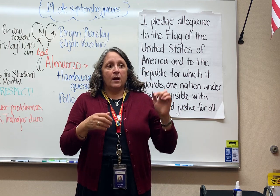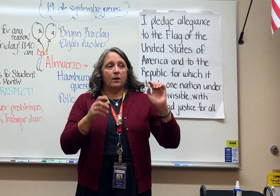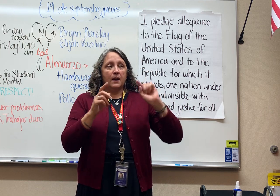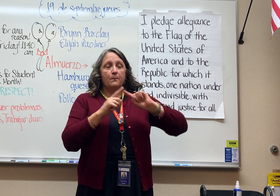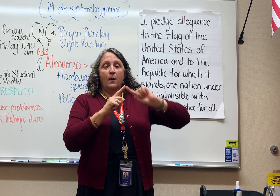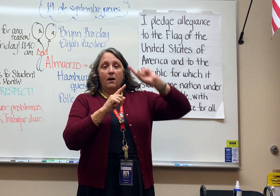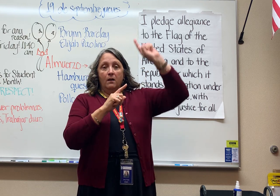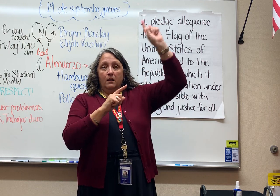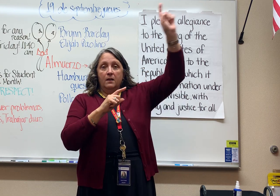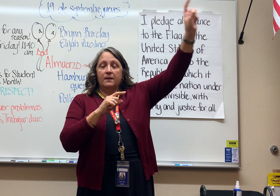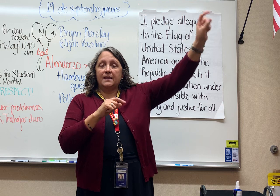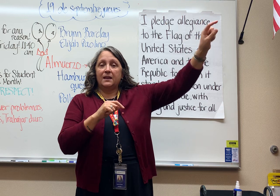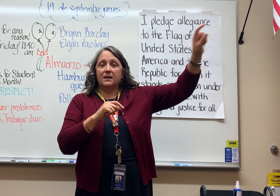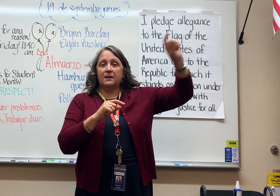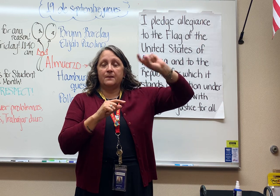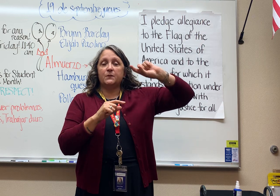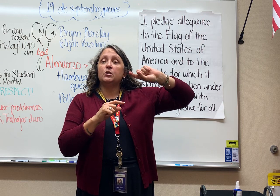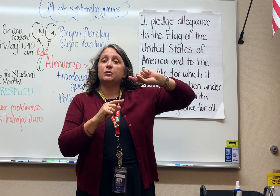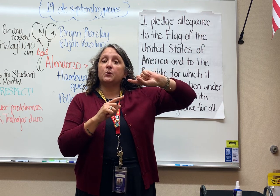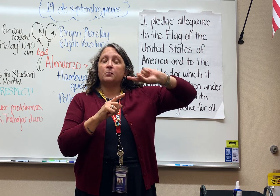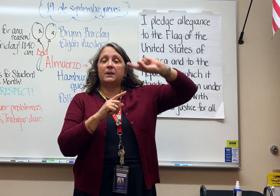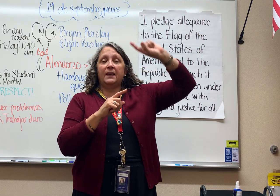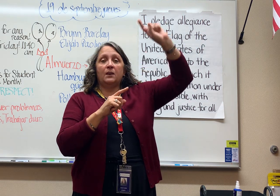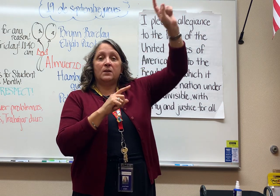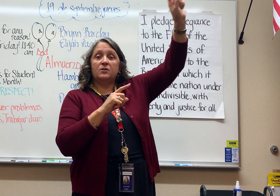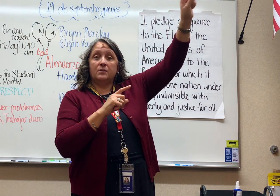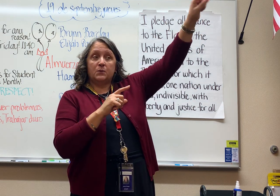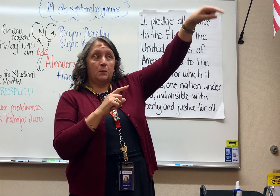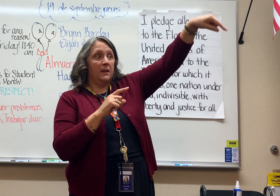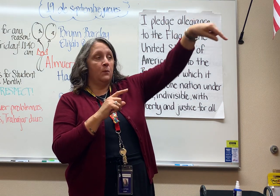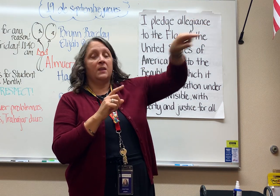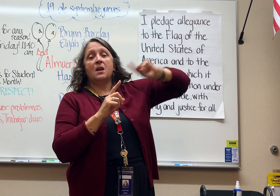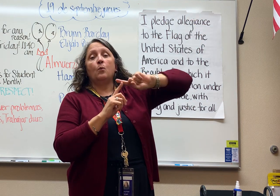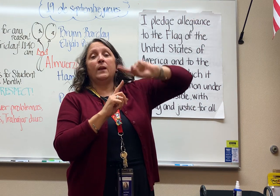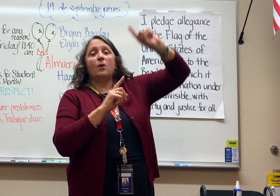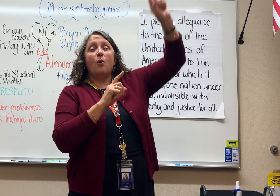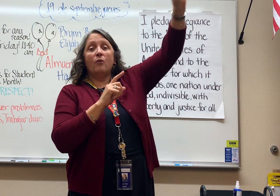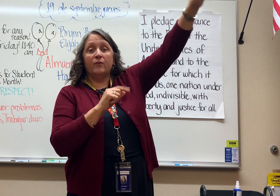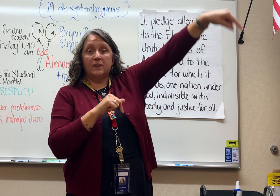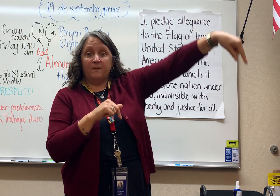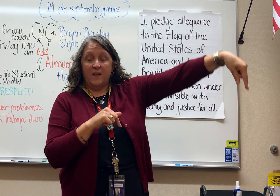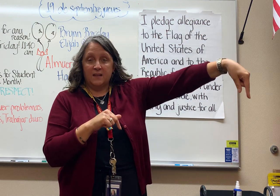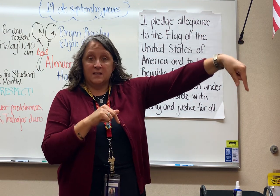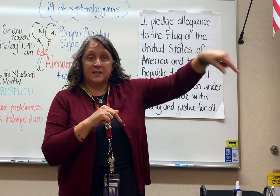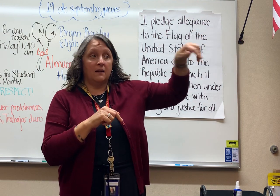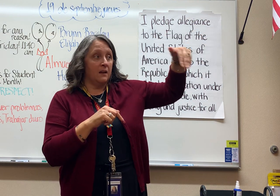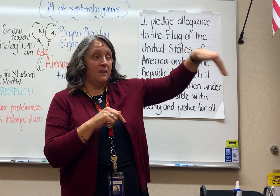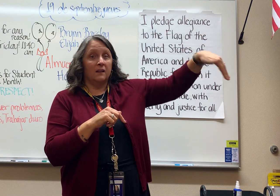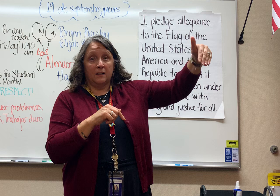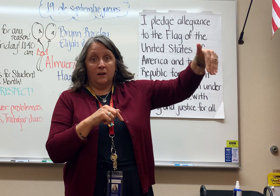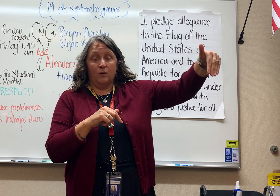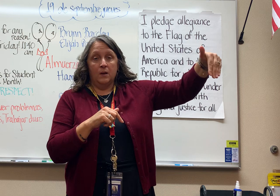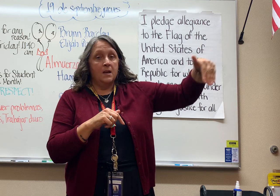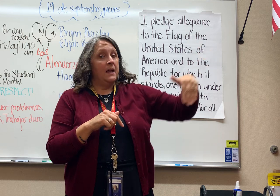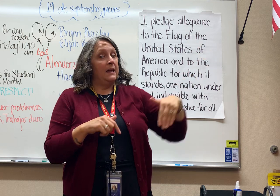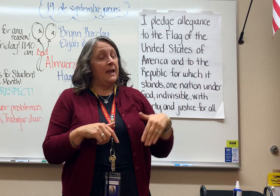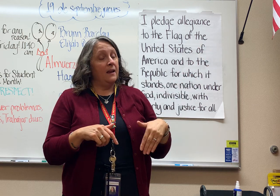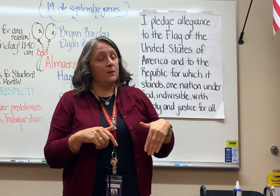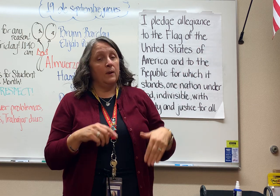a ball that children were playing with, students were playing with, went over the fence cerca del río. And we had